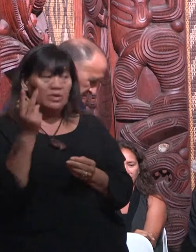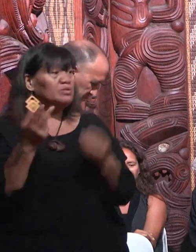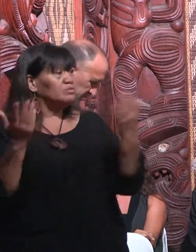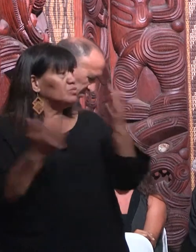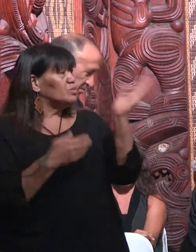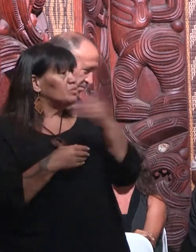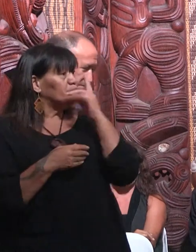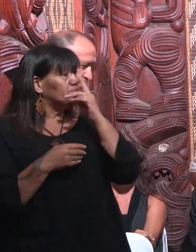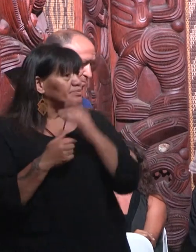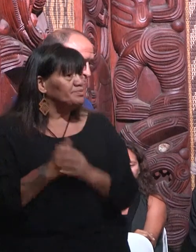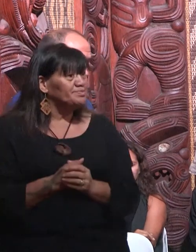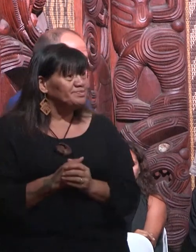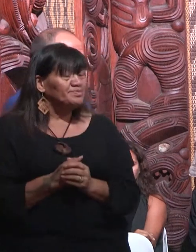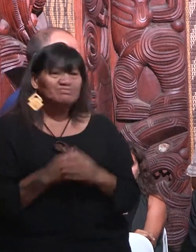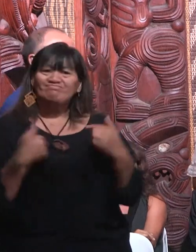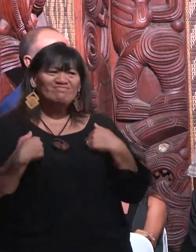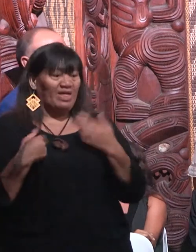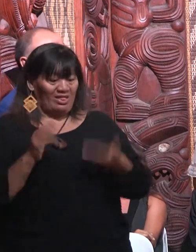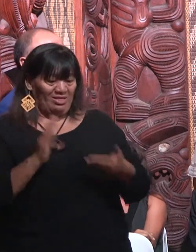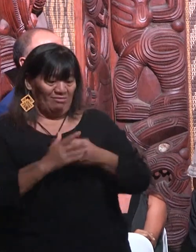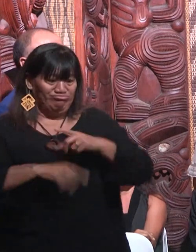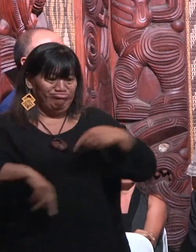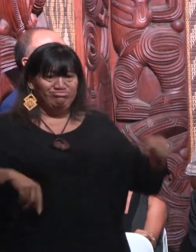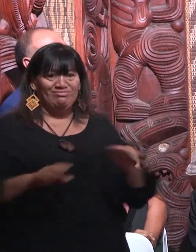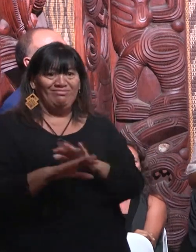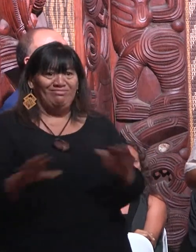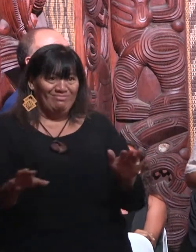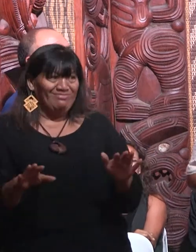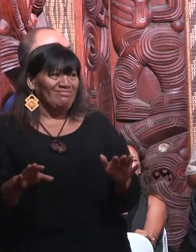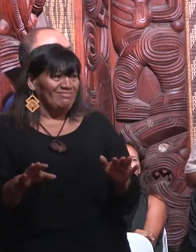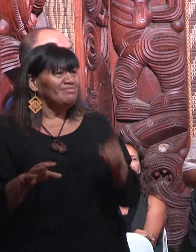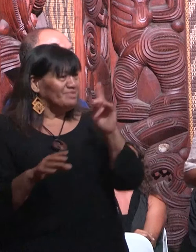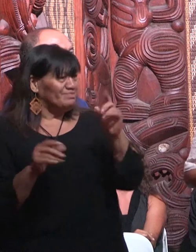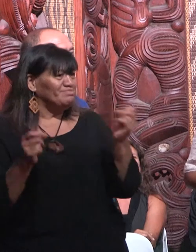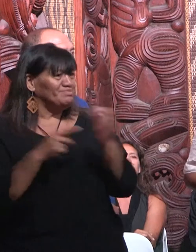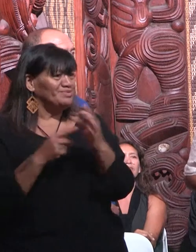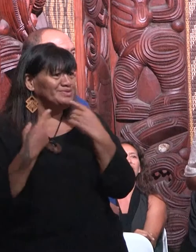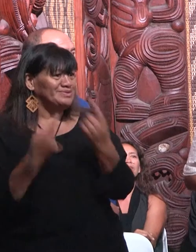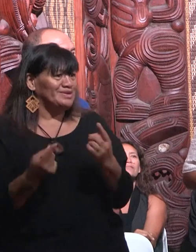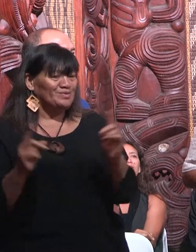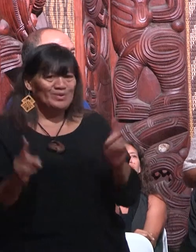iwi, kore tōroa ngā wenei kōrero, engari ko te mea nui,